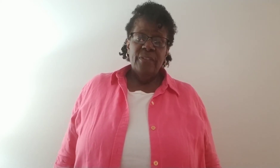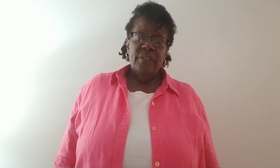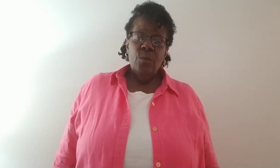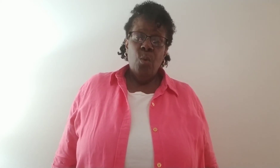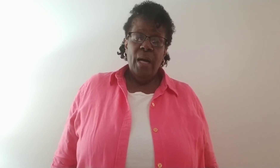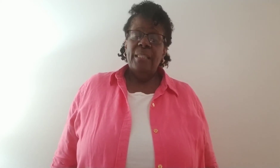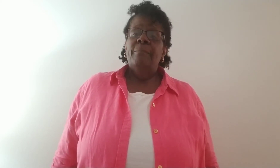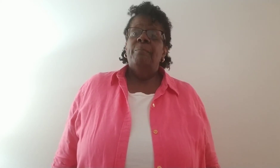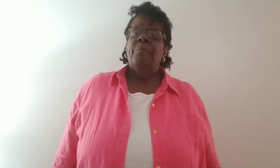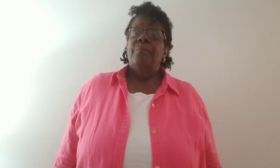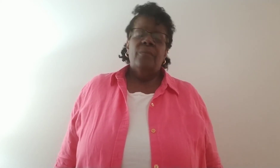851.